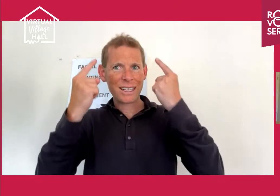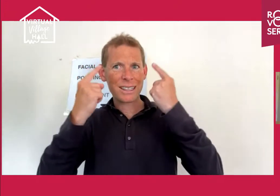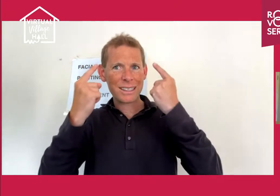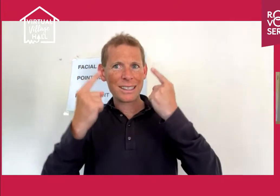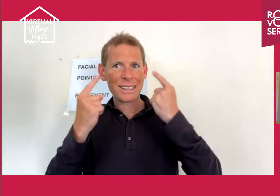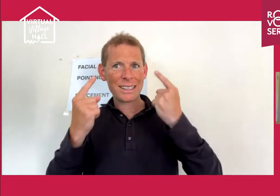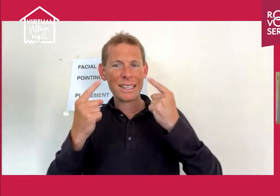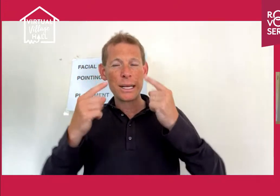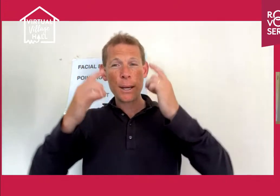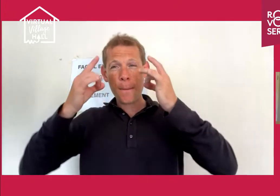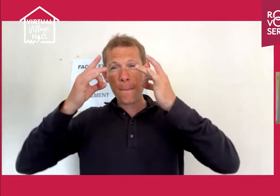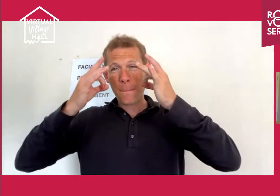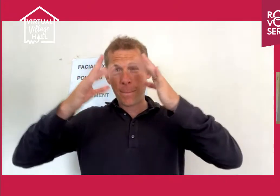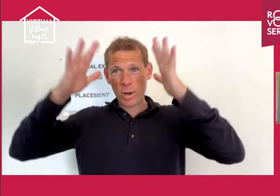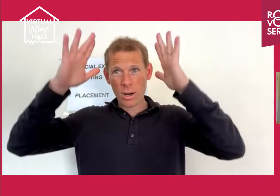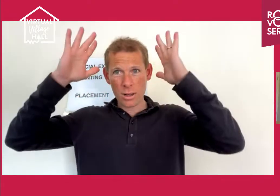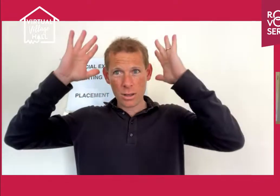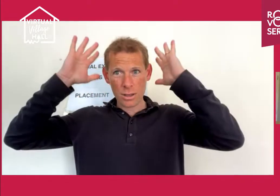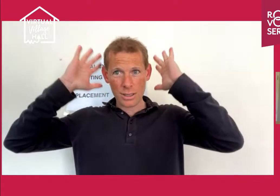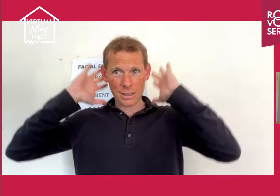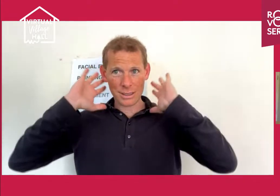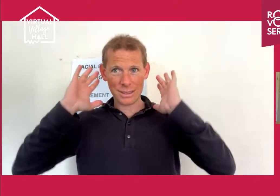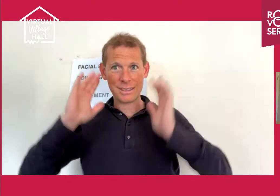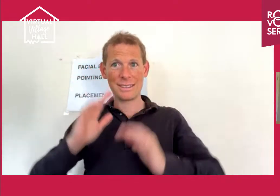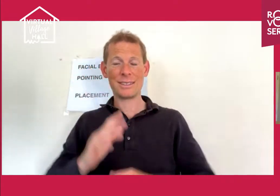really curly, really blonde.